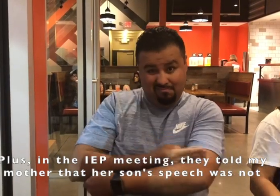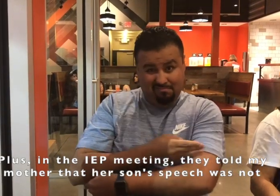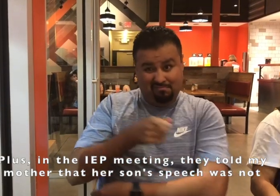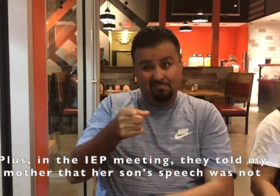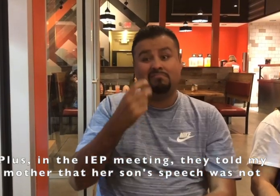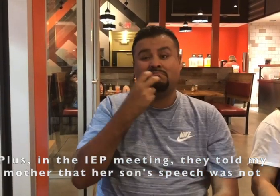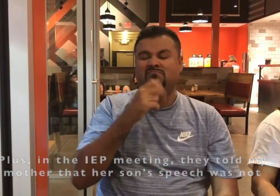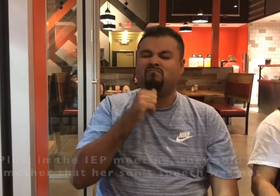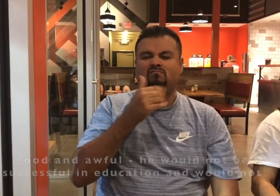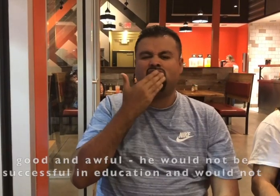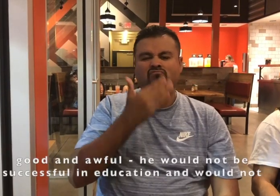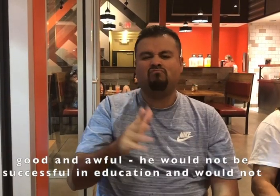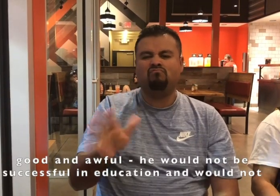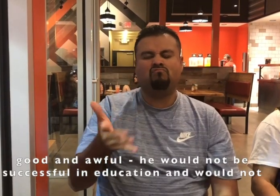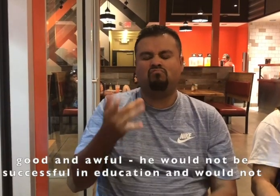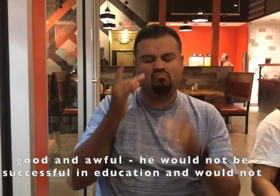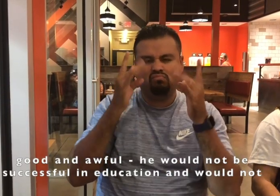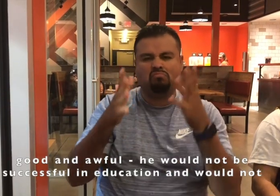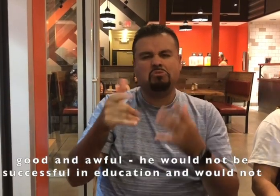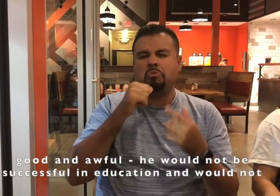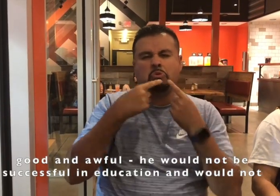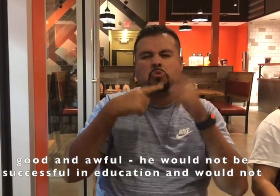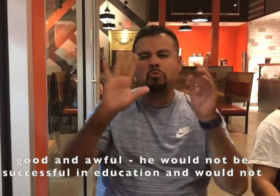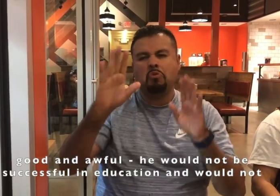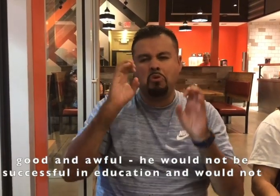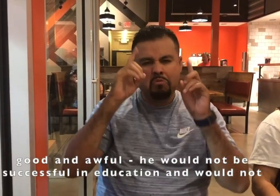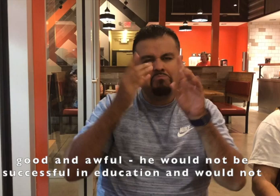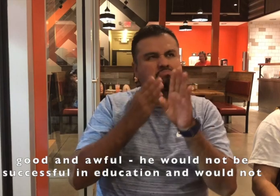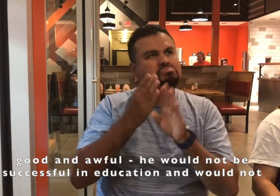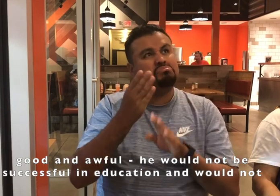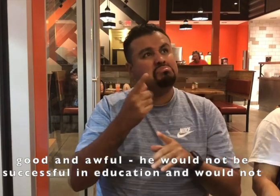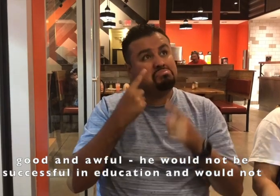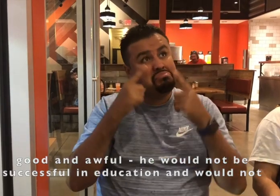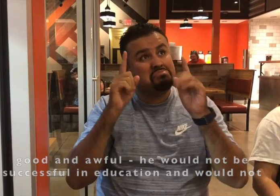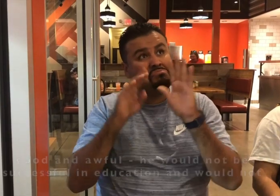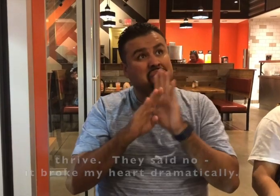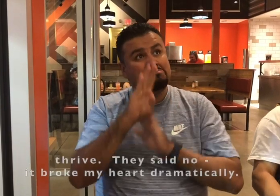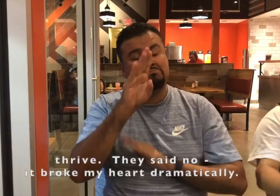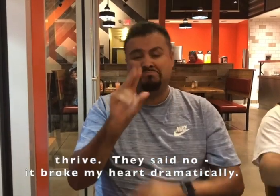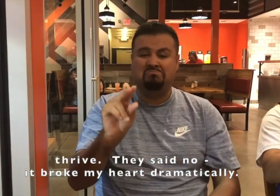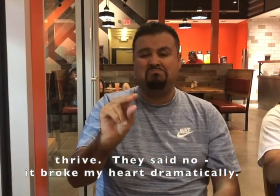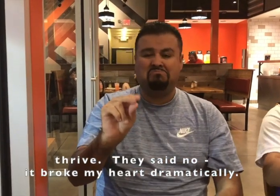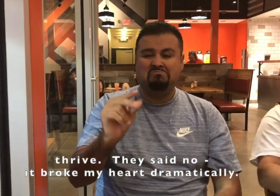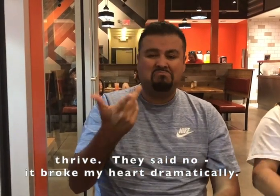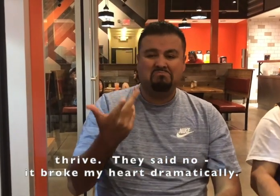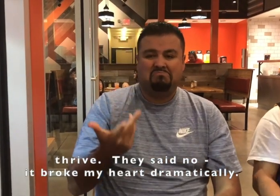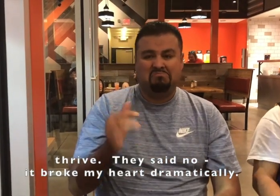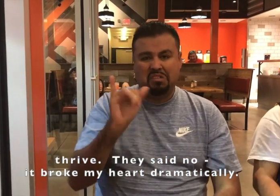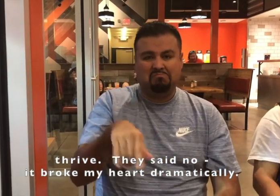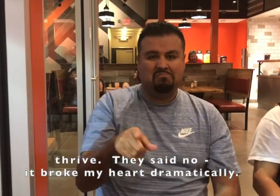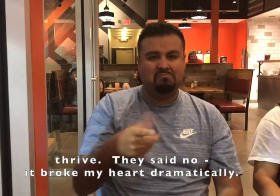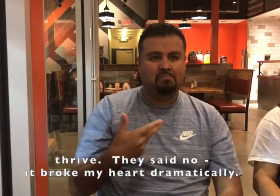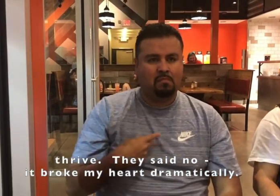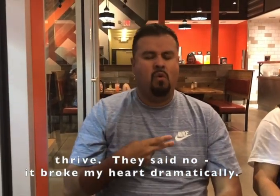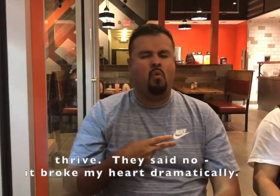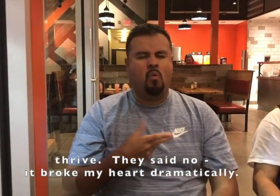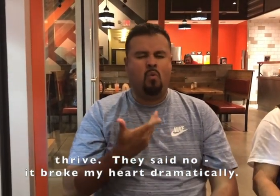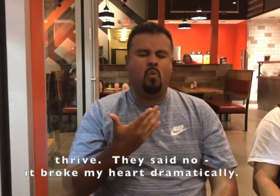speech was not good and awful, and he would not be successful in education and school and thrive. And they